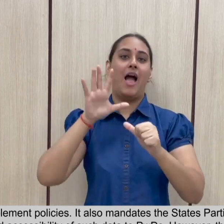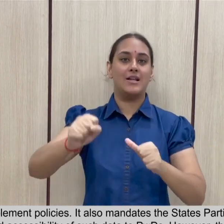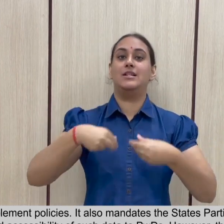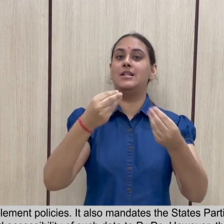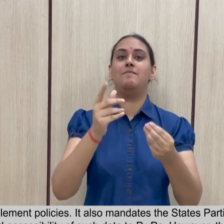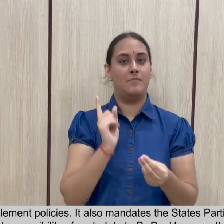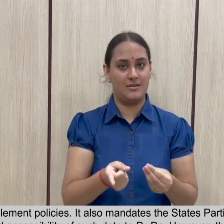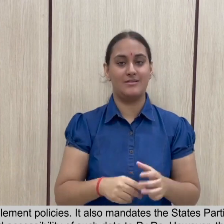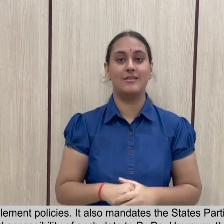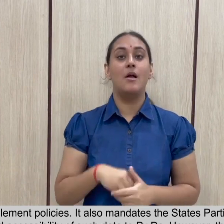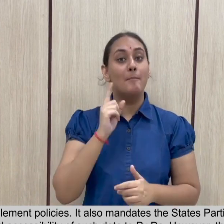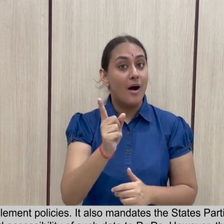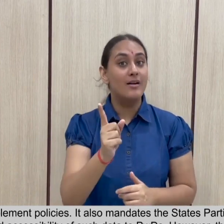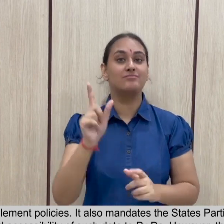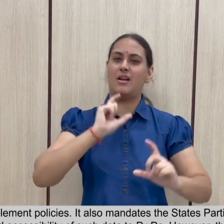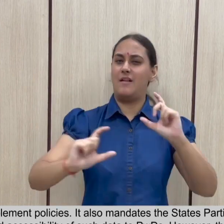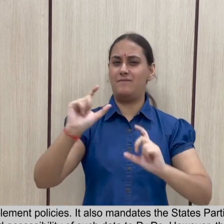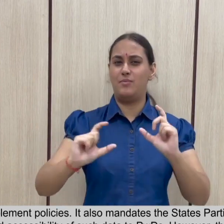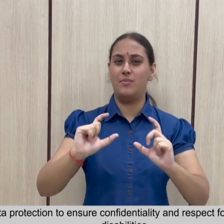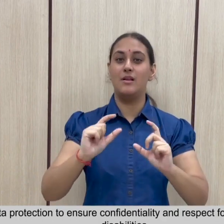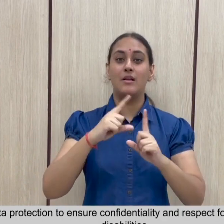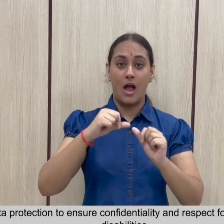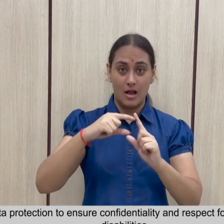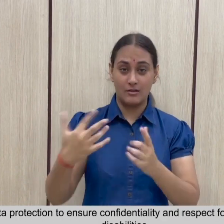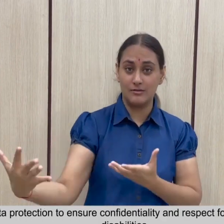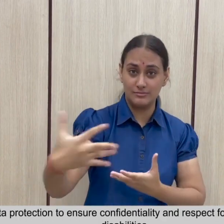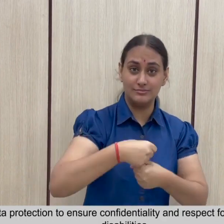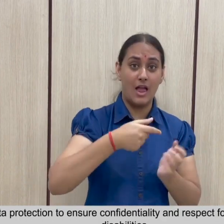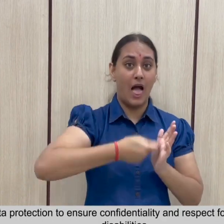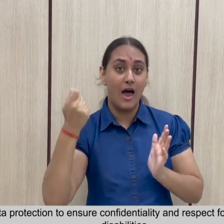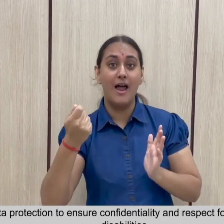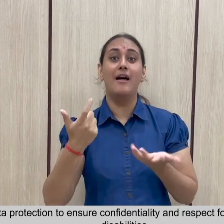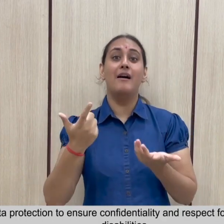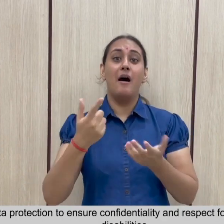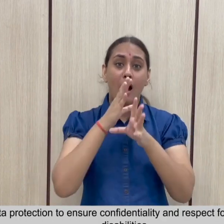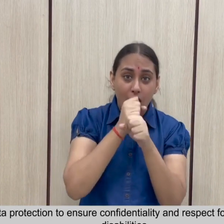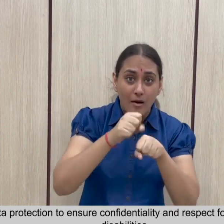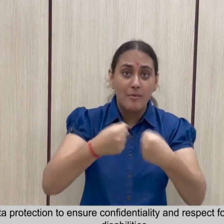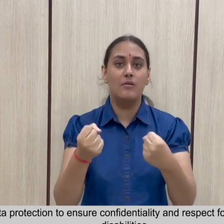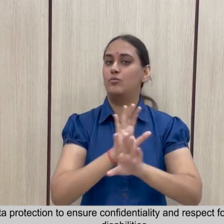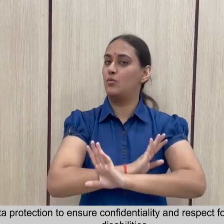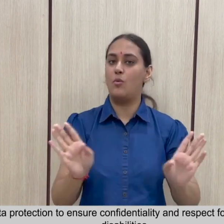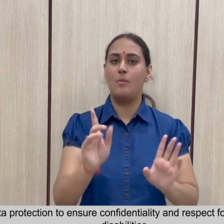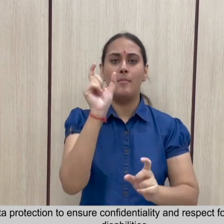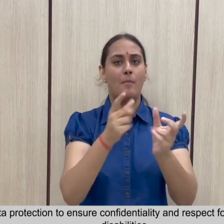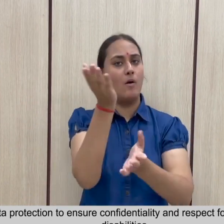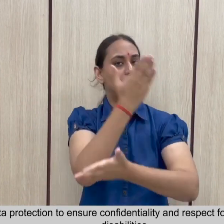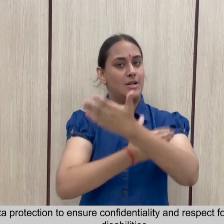However, there should be sufficient safeguards for data protection to ensure confidentiality and